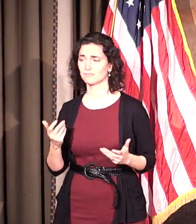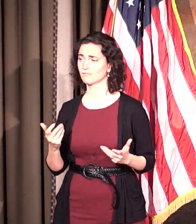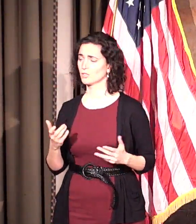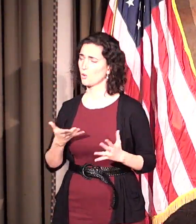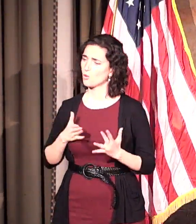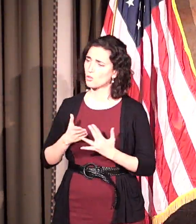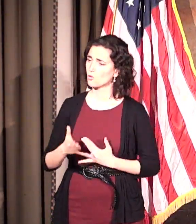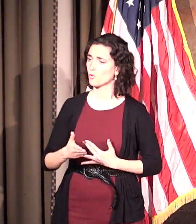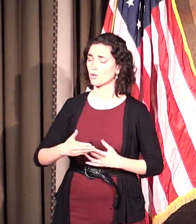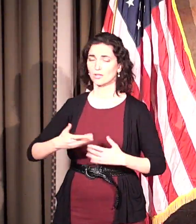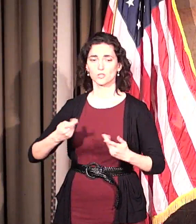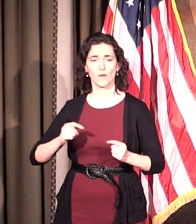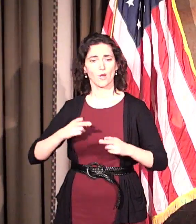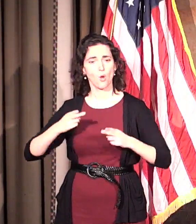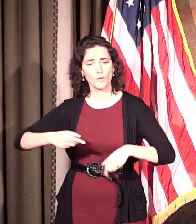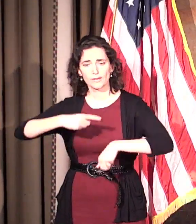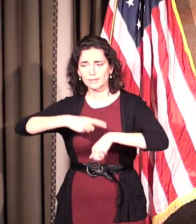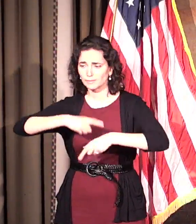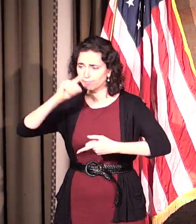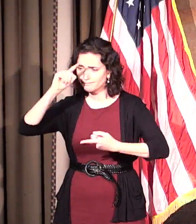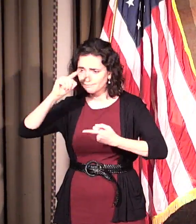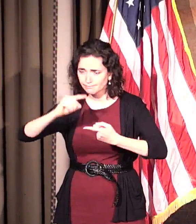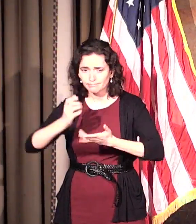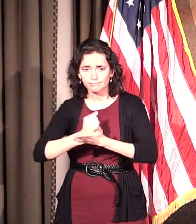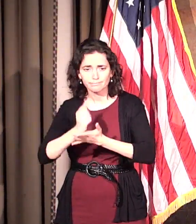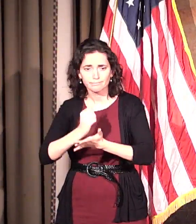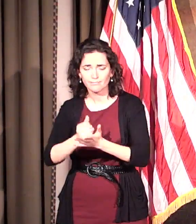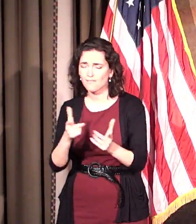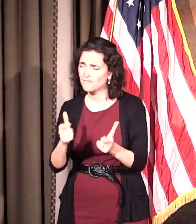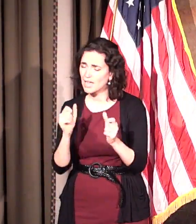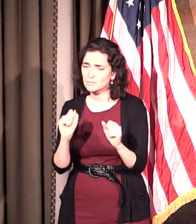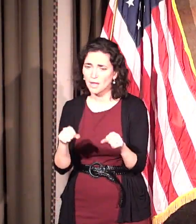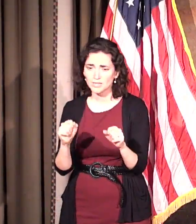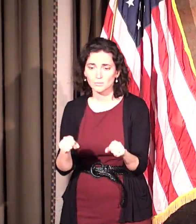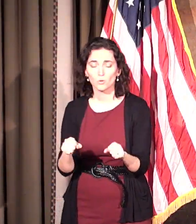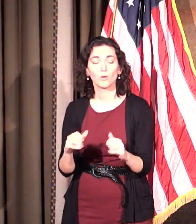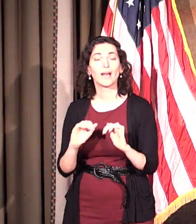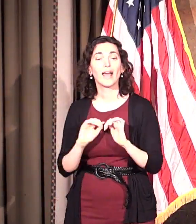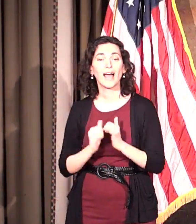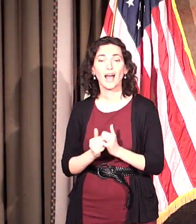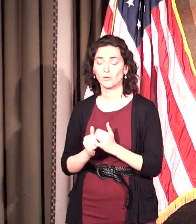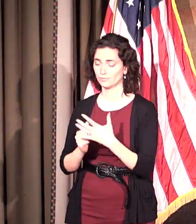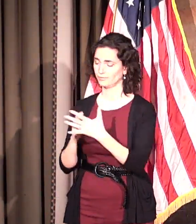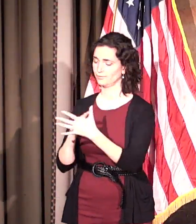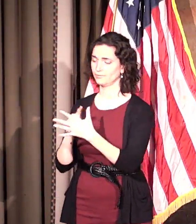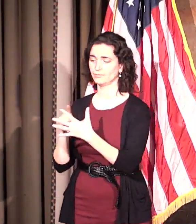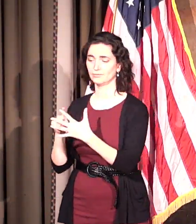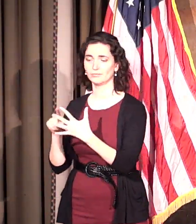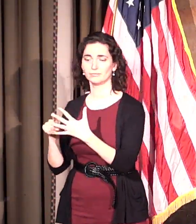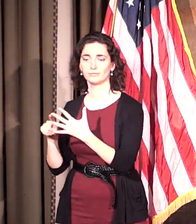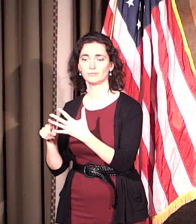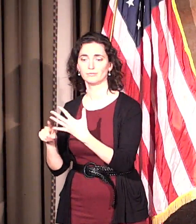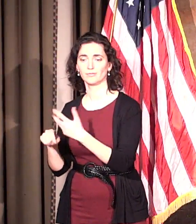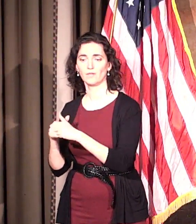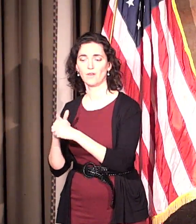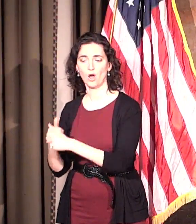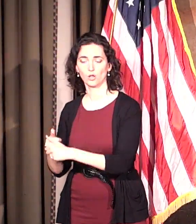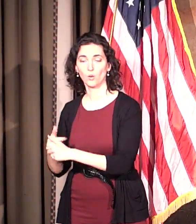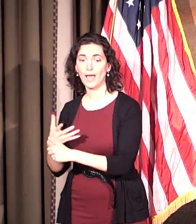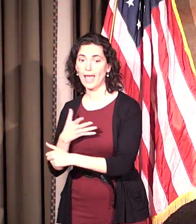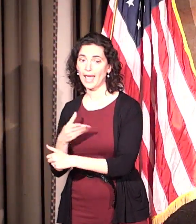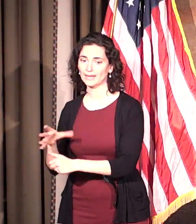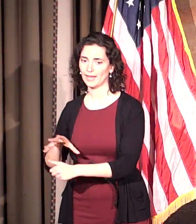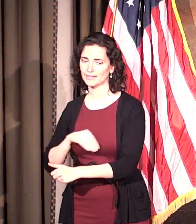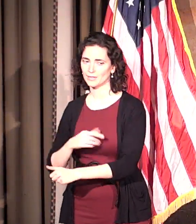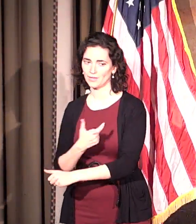shape and in the shortest amount of time. We do that by following the mitigation measures and getting vaccinated. So we'll talk to